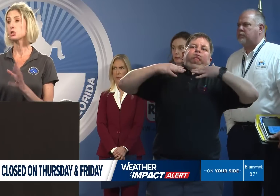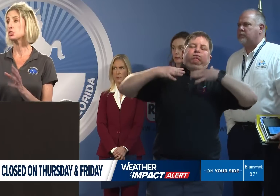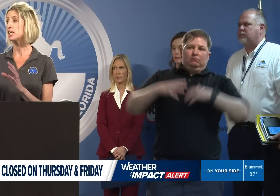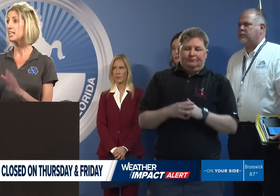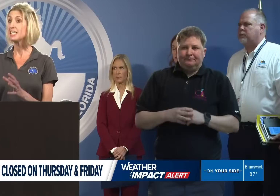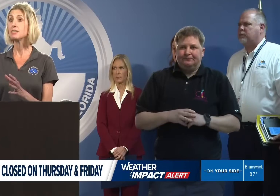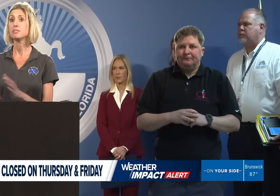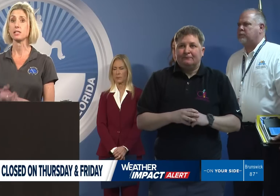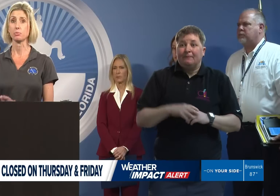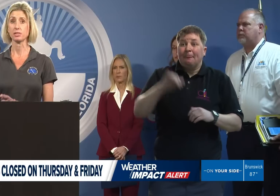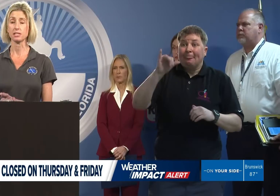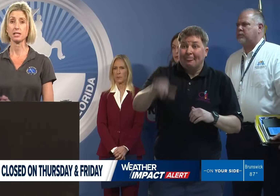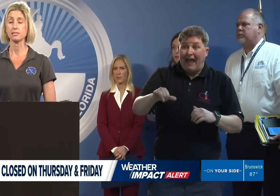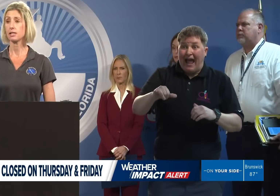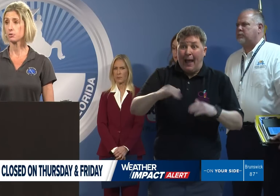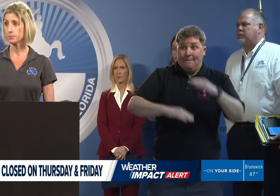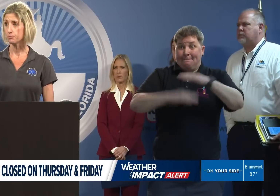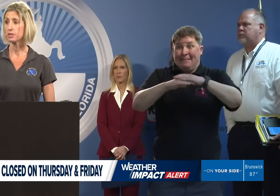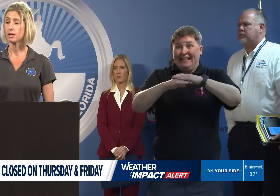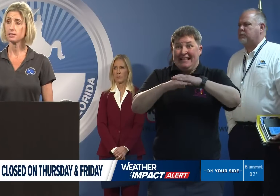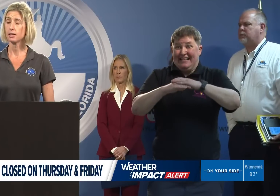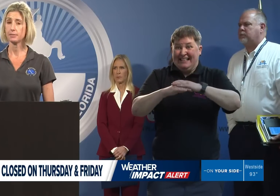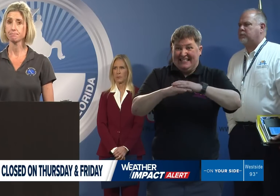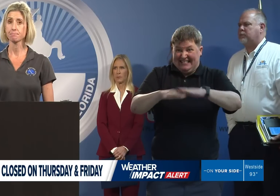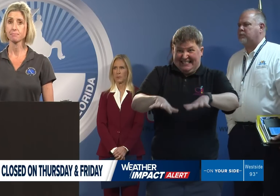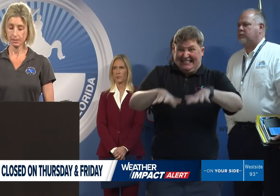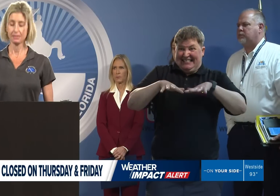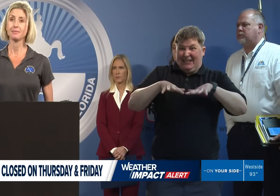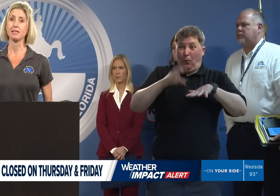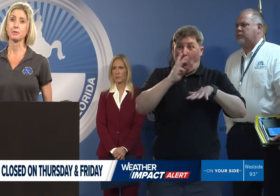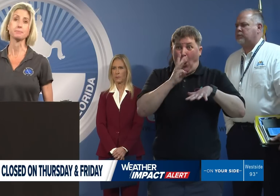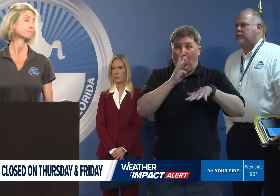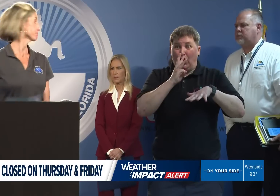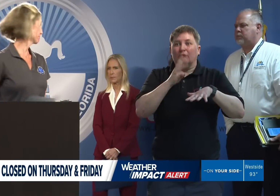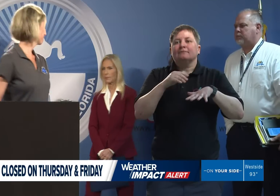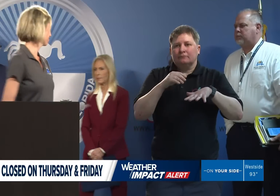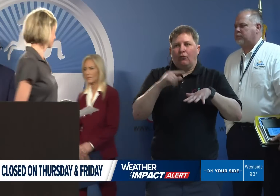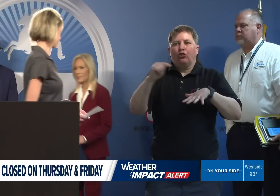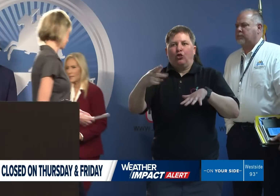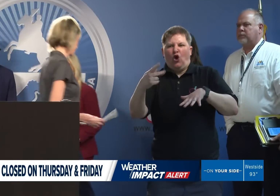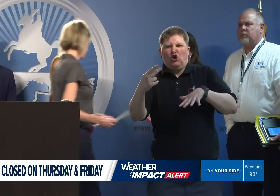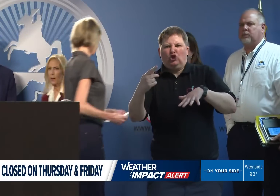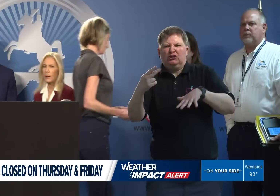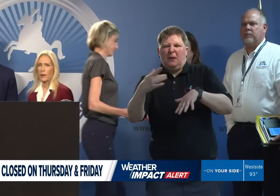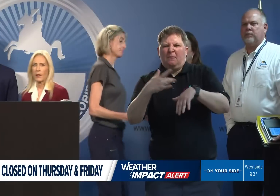be Thursday evening with the tide cycle, with the high tide. Thank you.